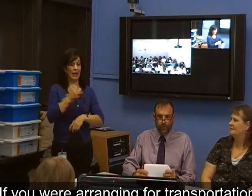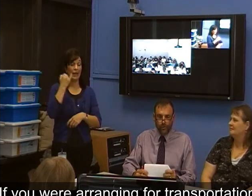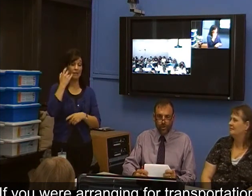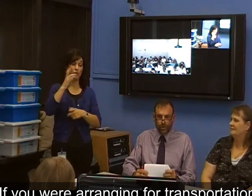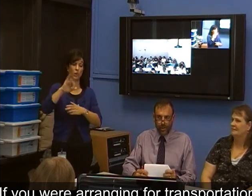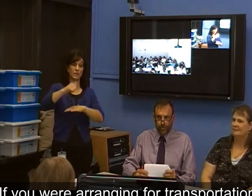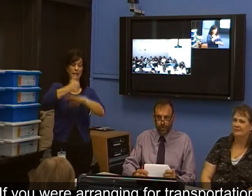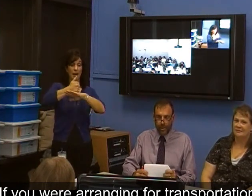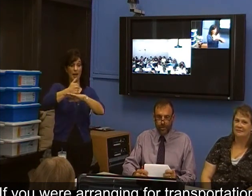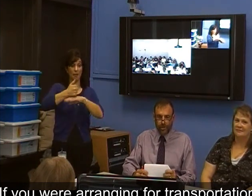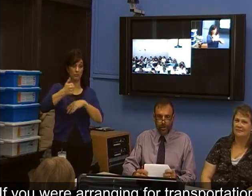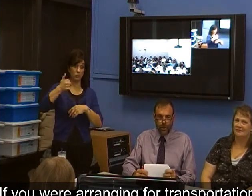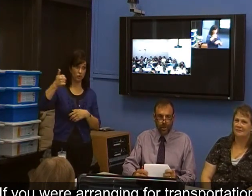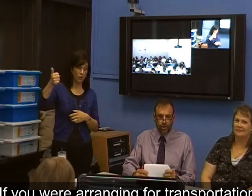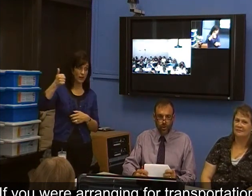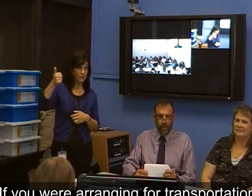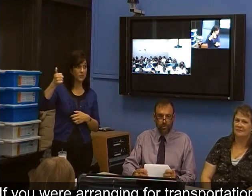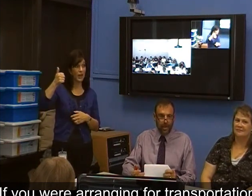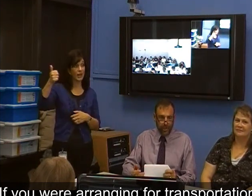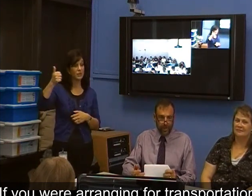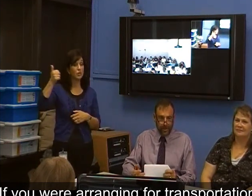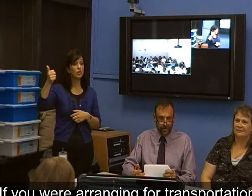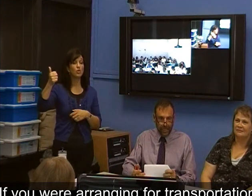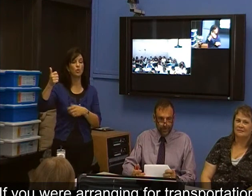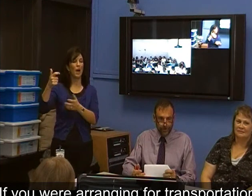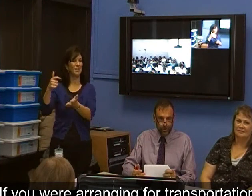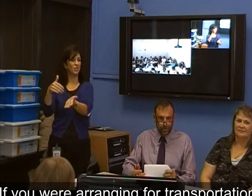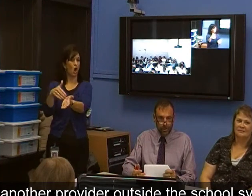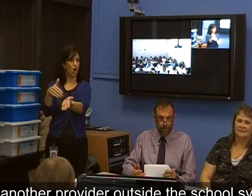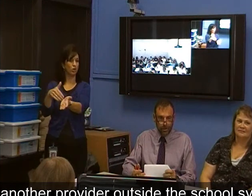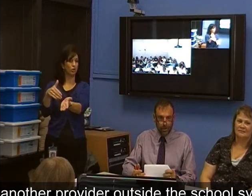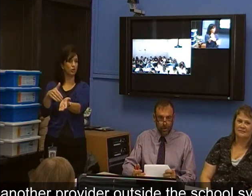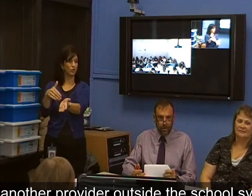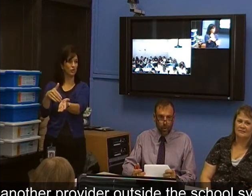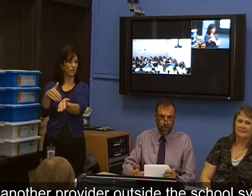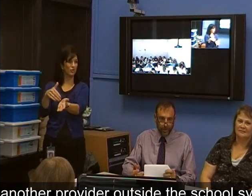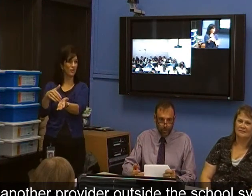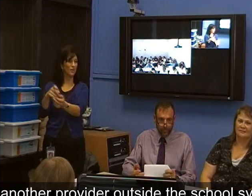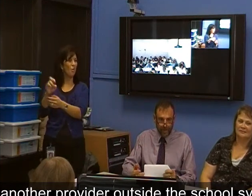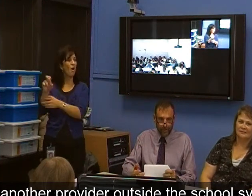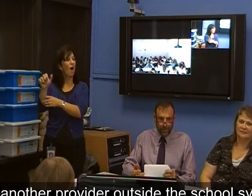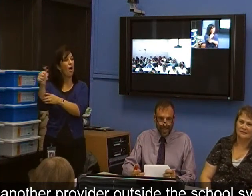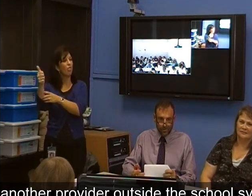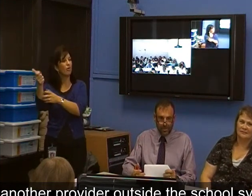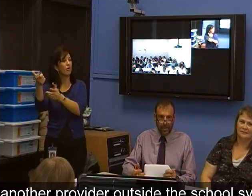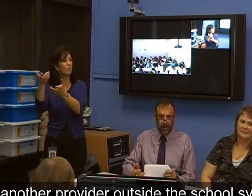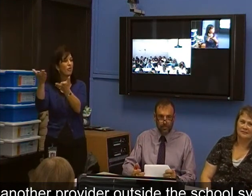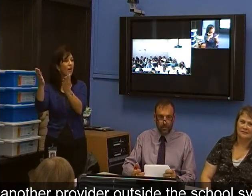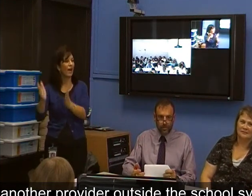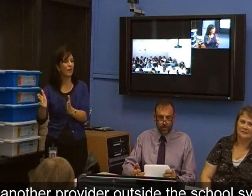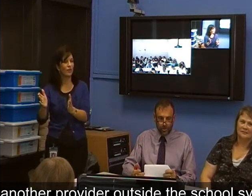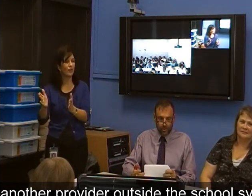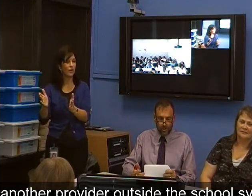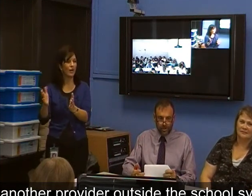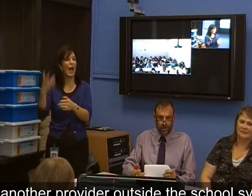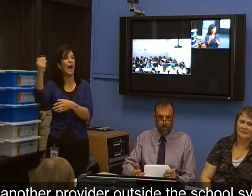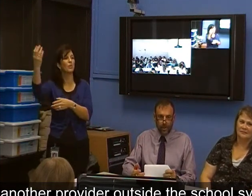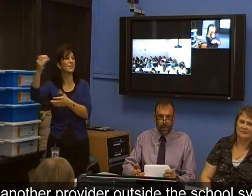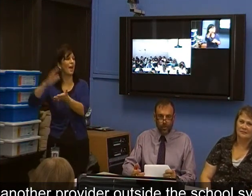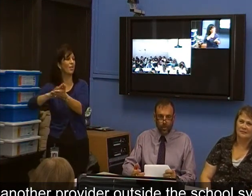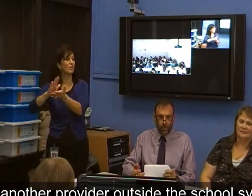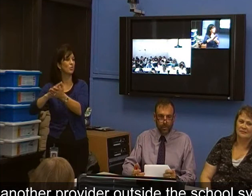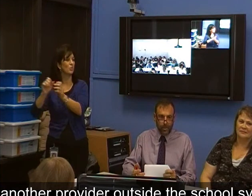for transportation to a primary care doctor or another provider outside the school system,